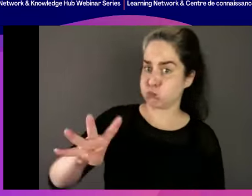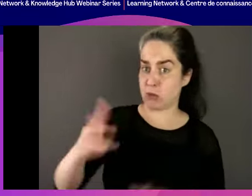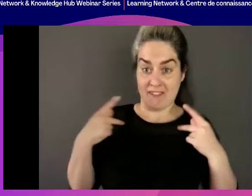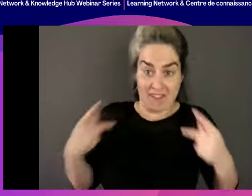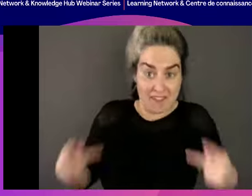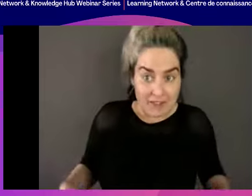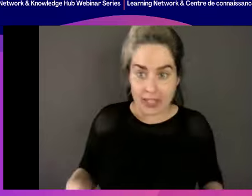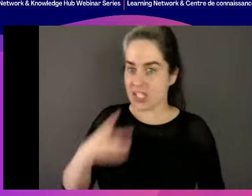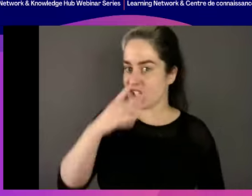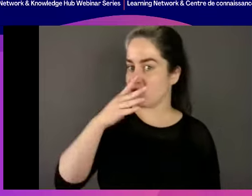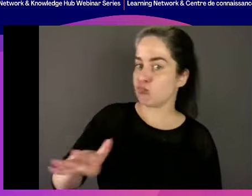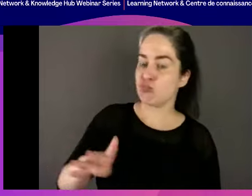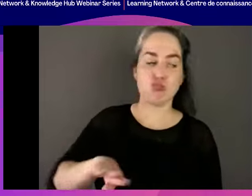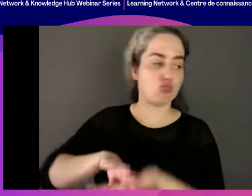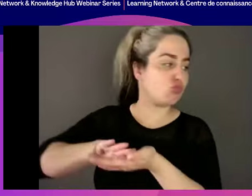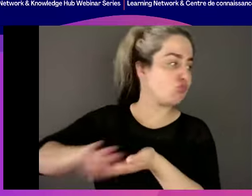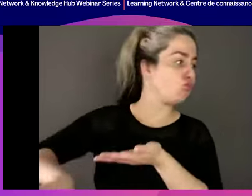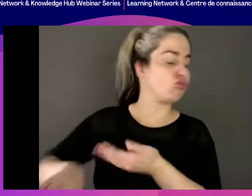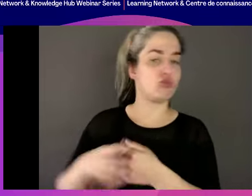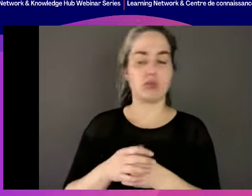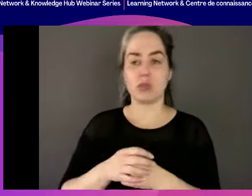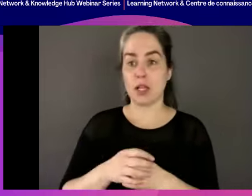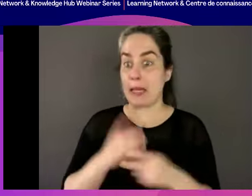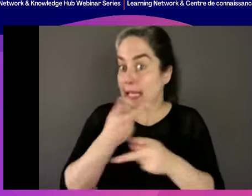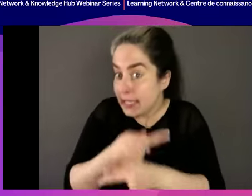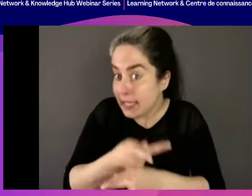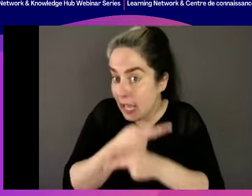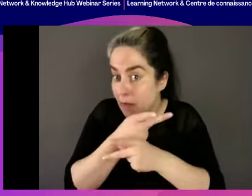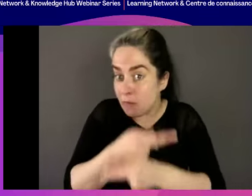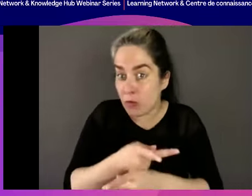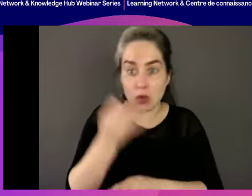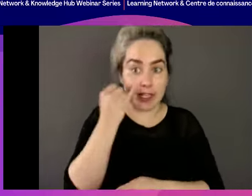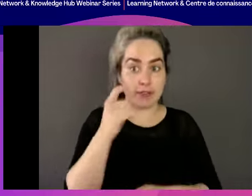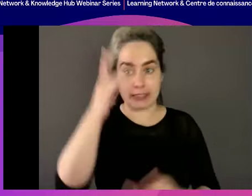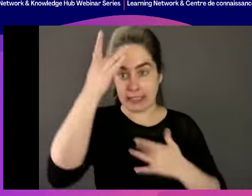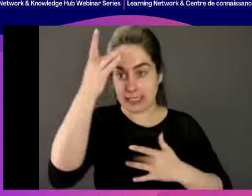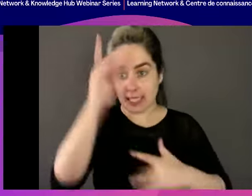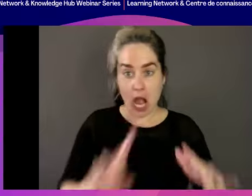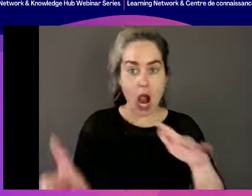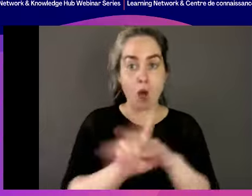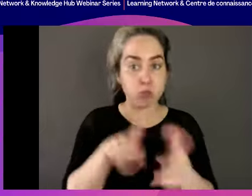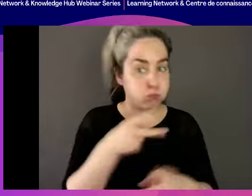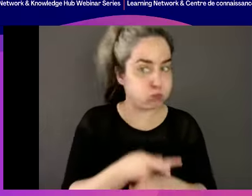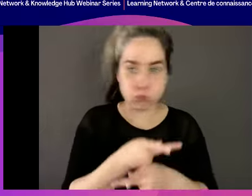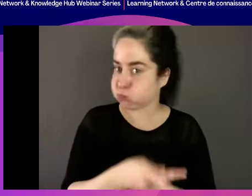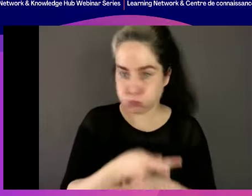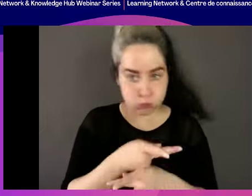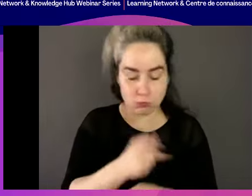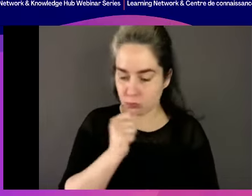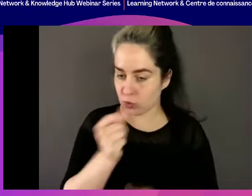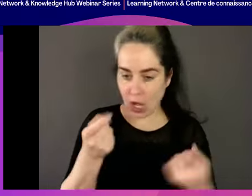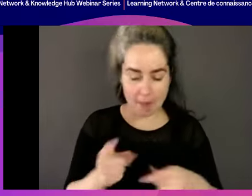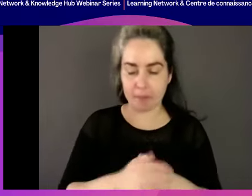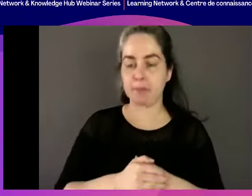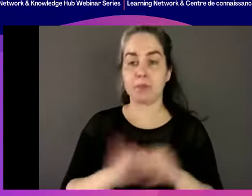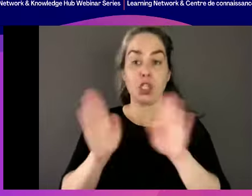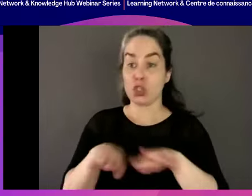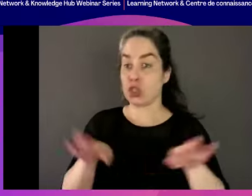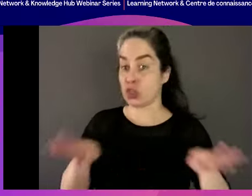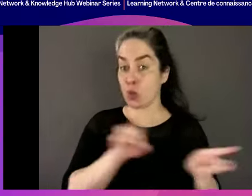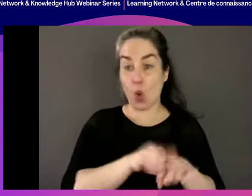neglect to take precautions around the spread of diseases, children at residential schools also experience